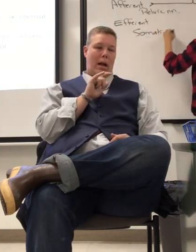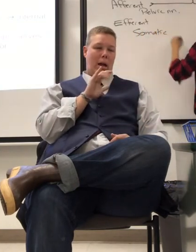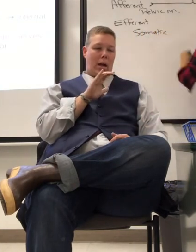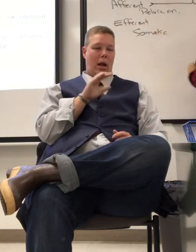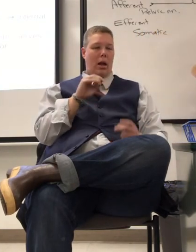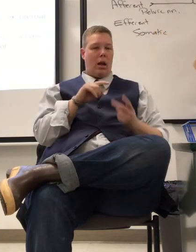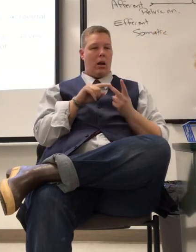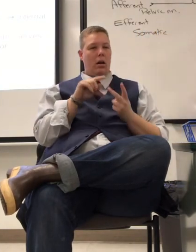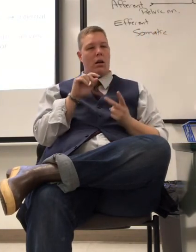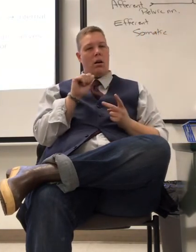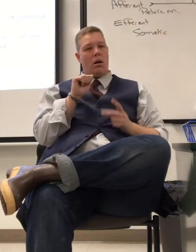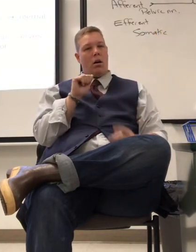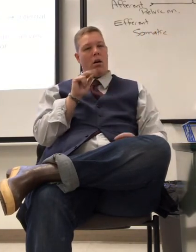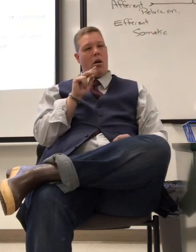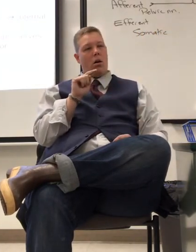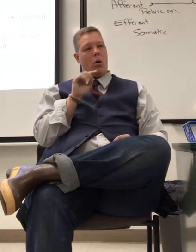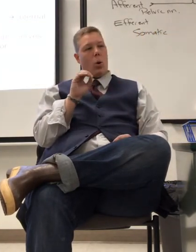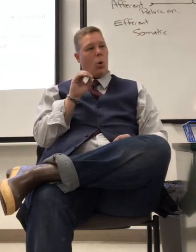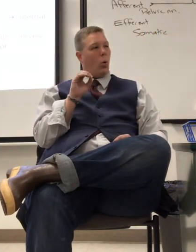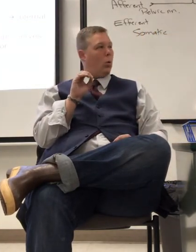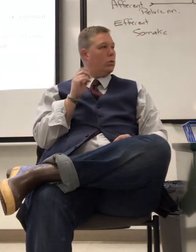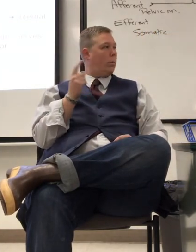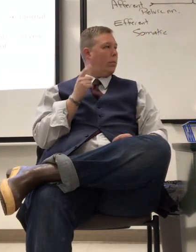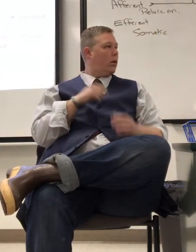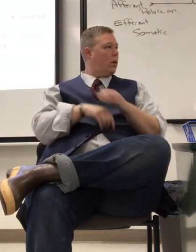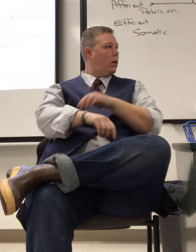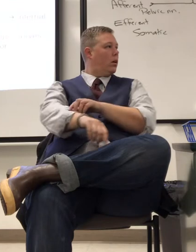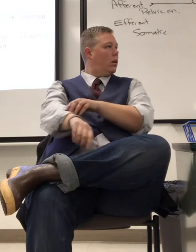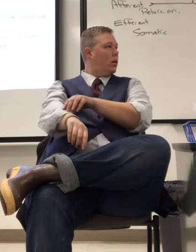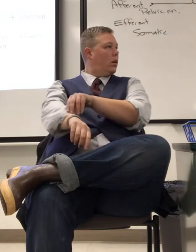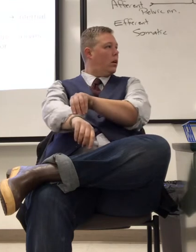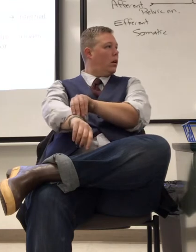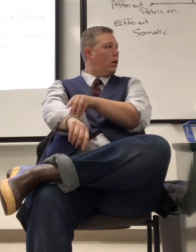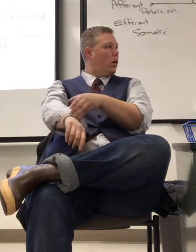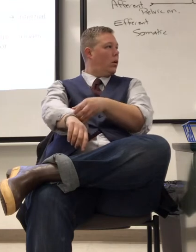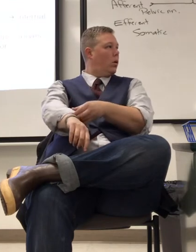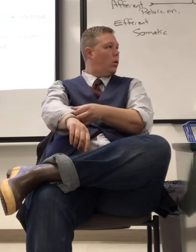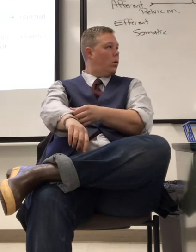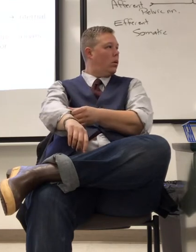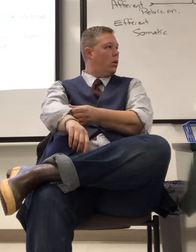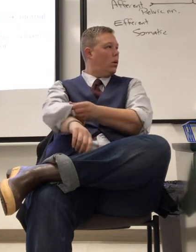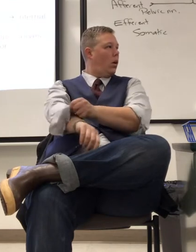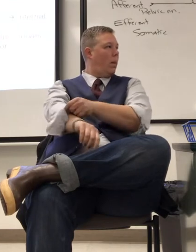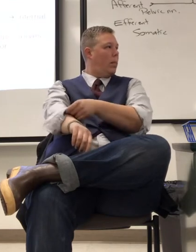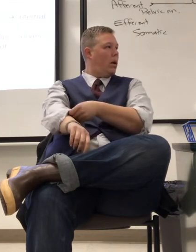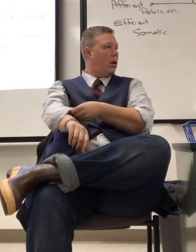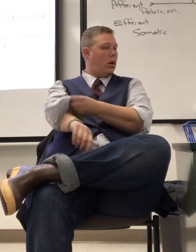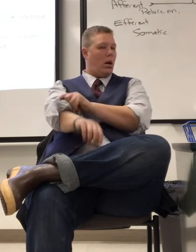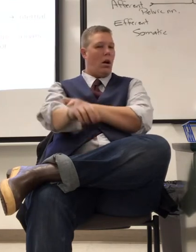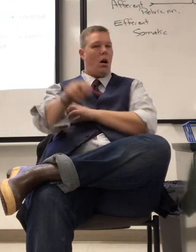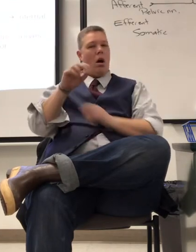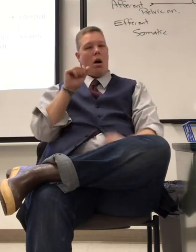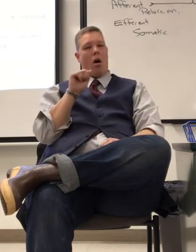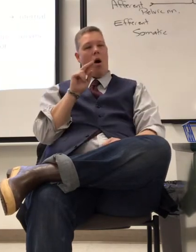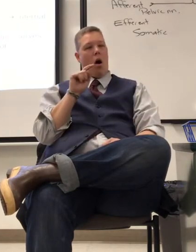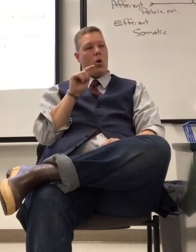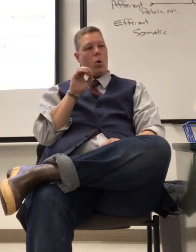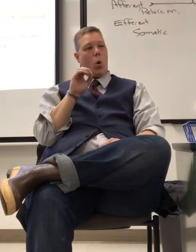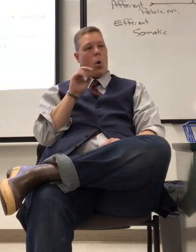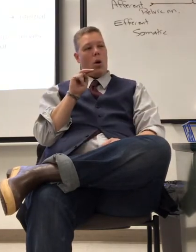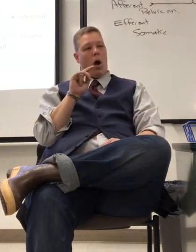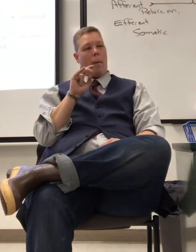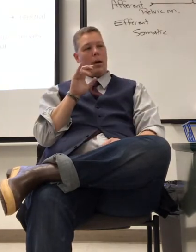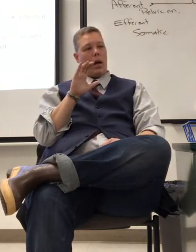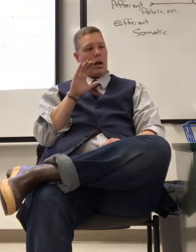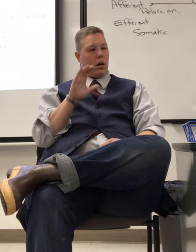For the somatic nervous system, study the pudendal nerve that innervates the external urethral sphincter. That's the voluntary muscle one.